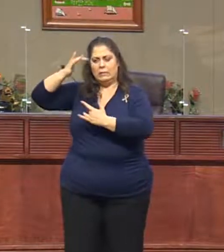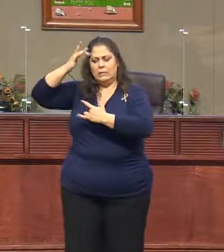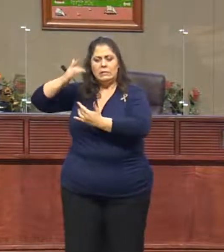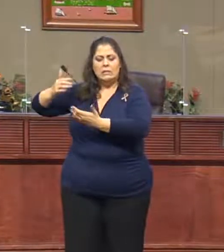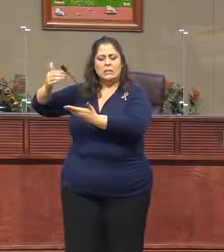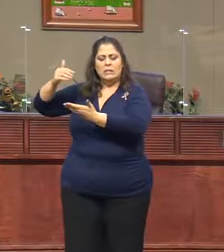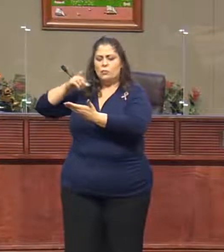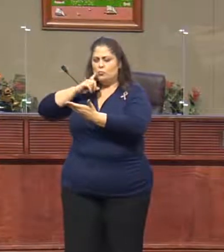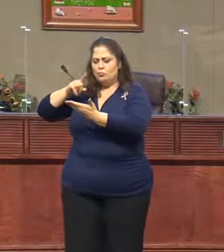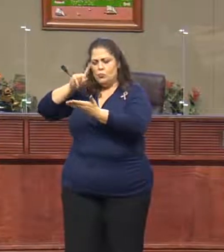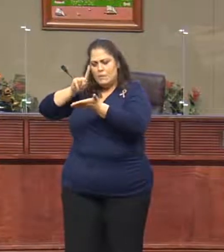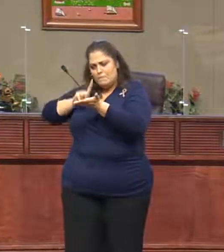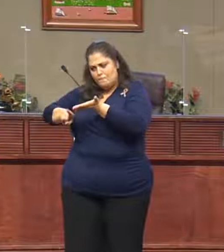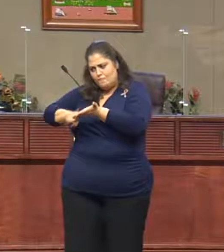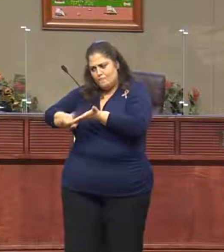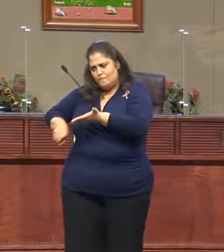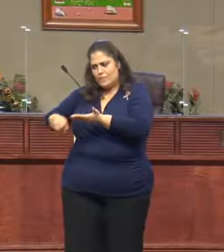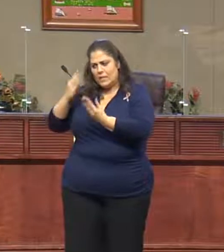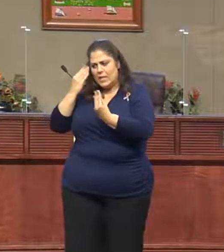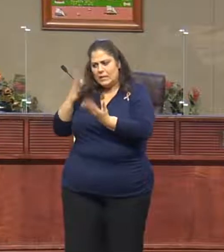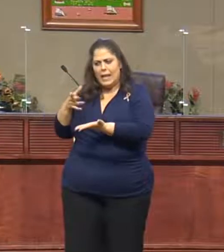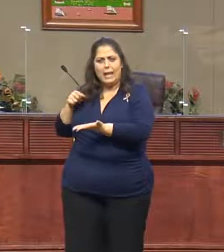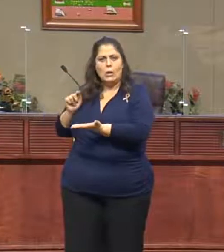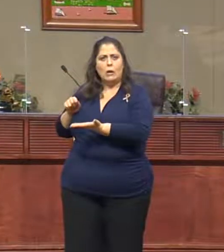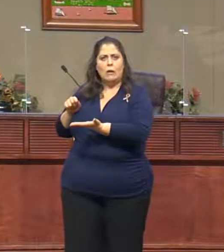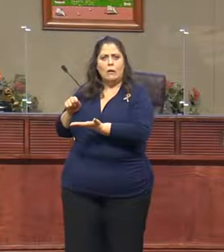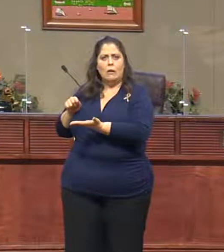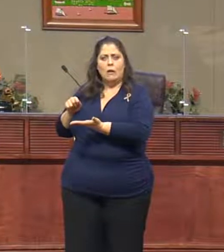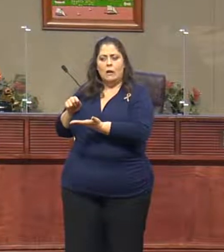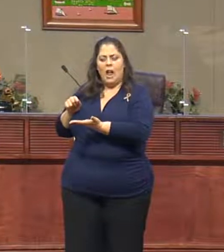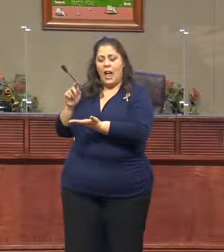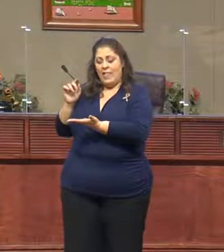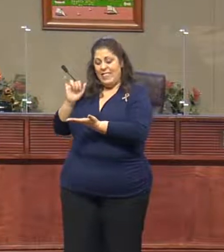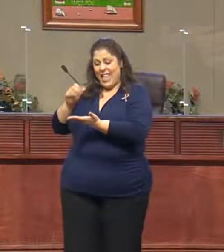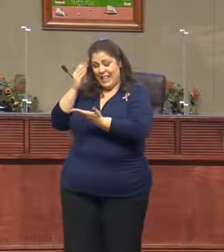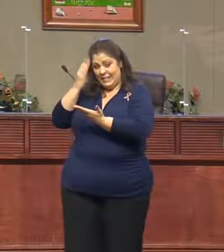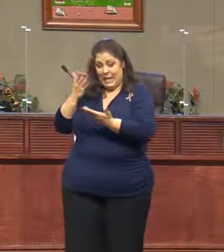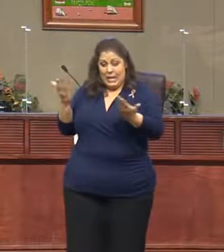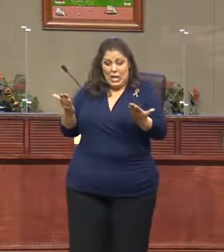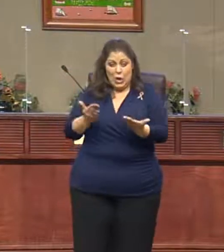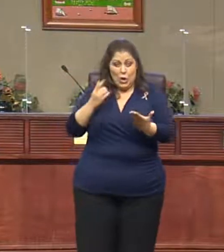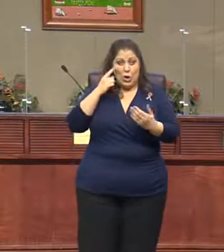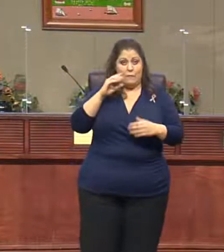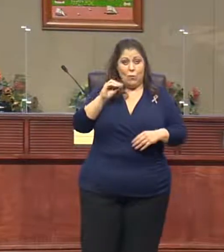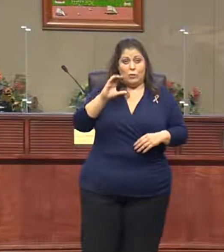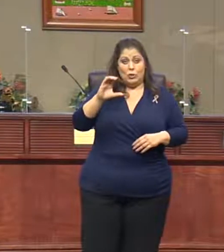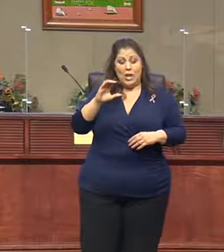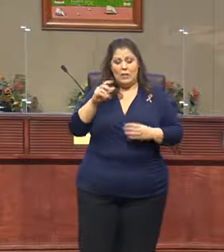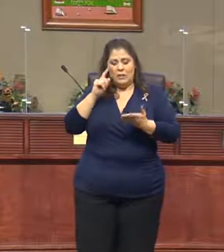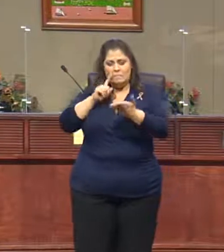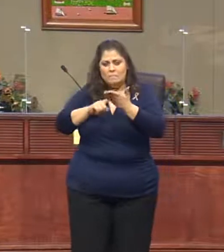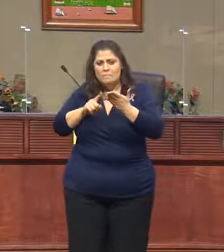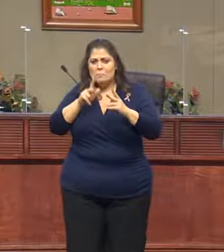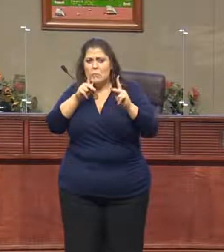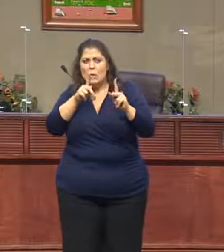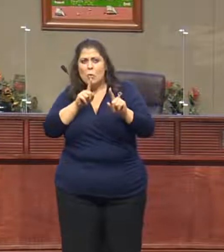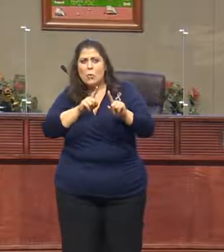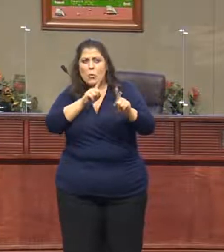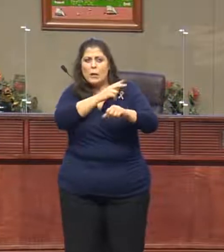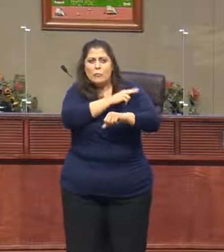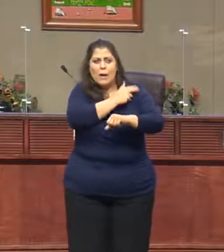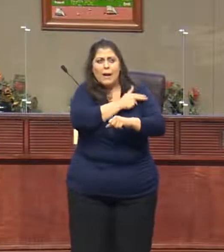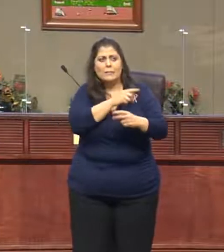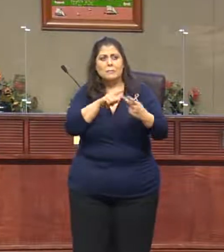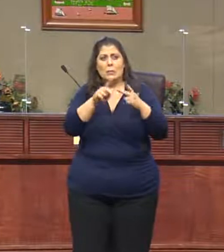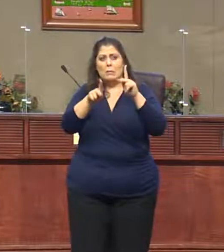when they look at the data in our own experience here in Orange County with those who have been hospitalized or who have been tested